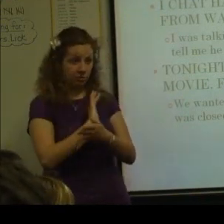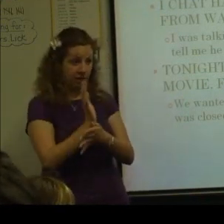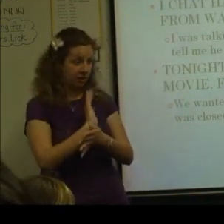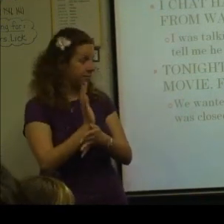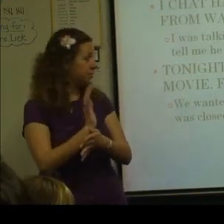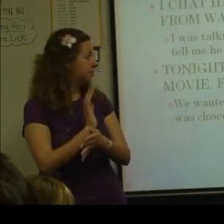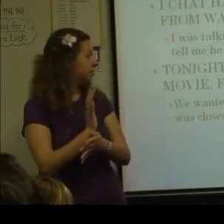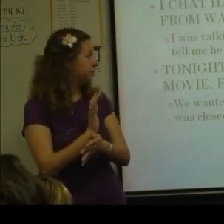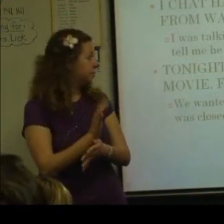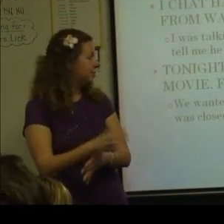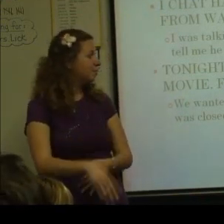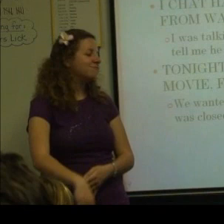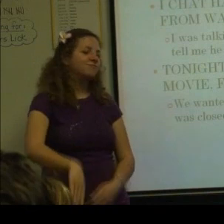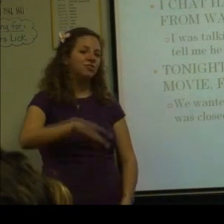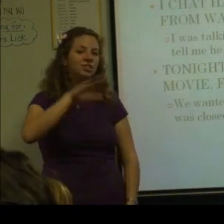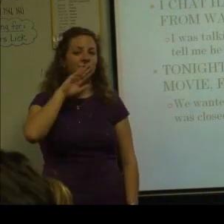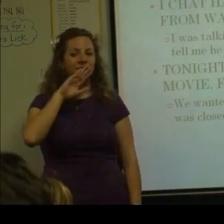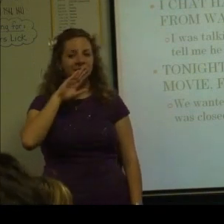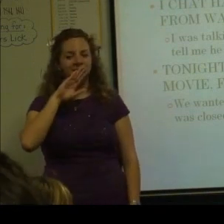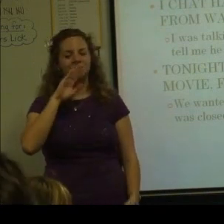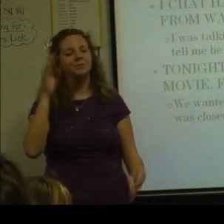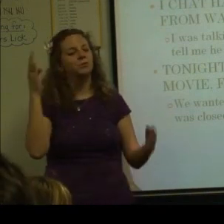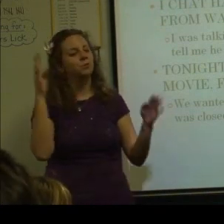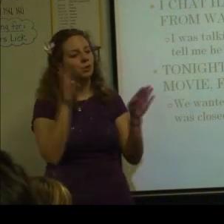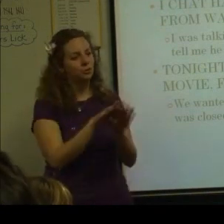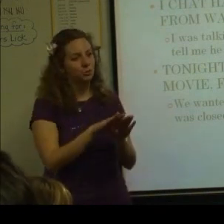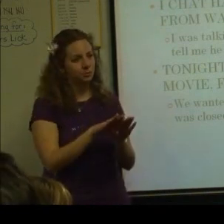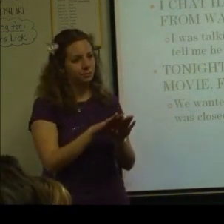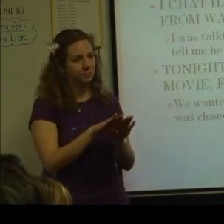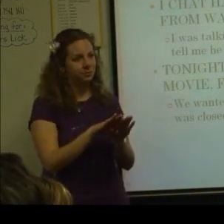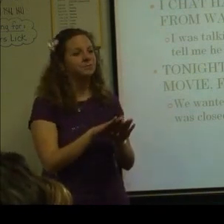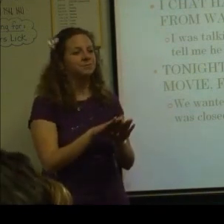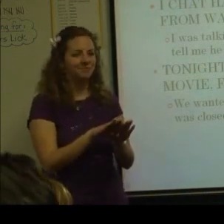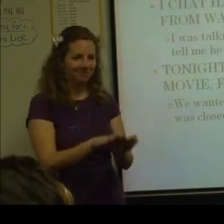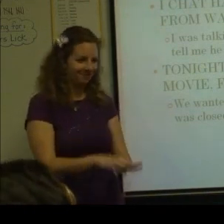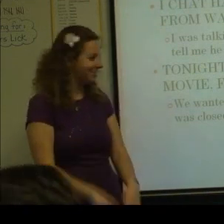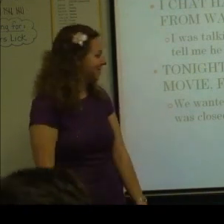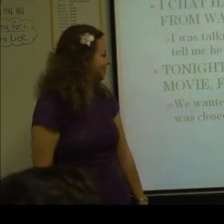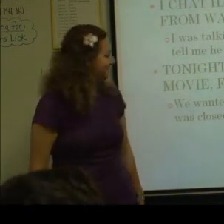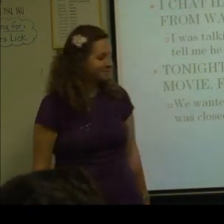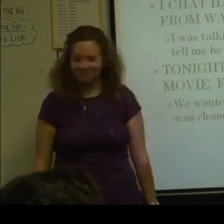movie. Frustrated? Good.